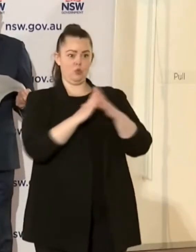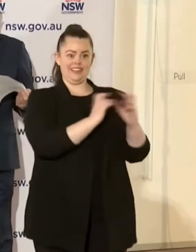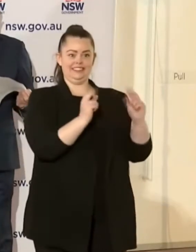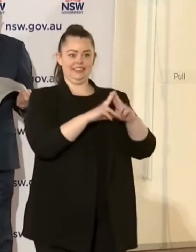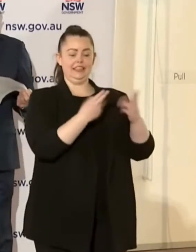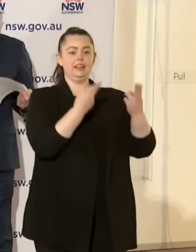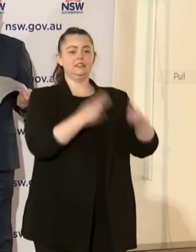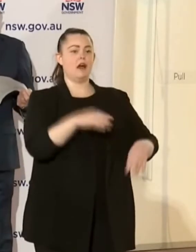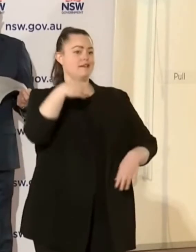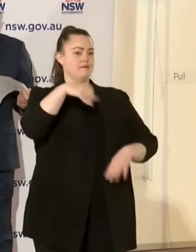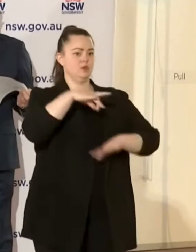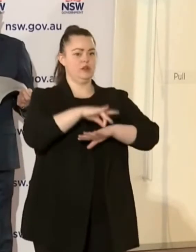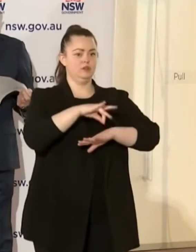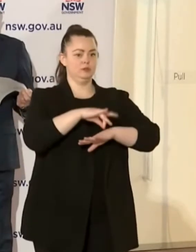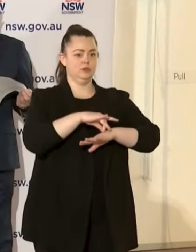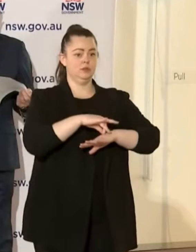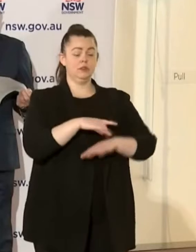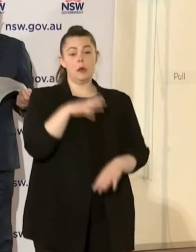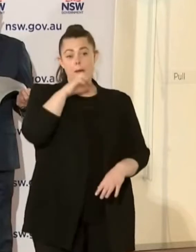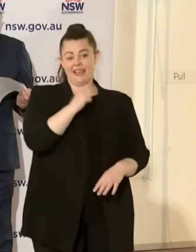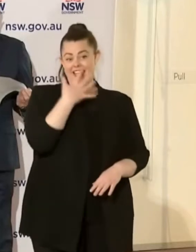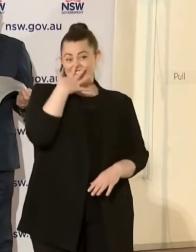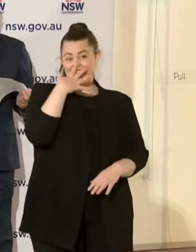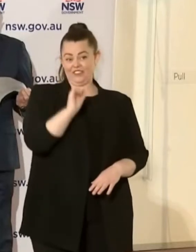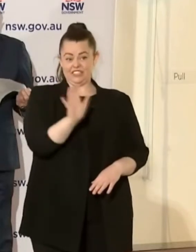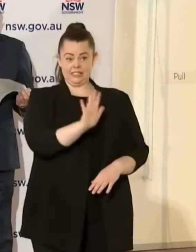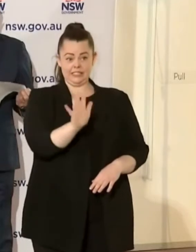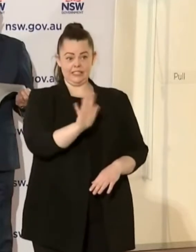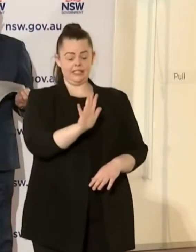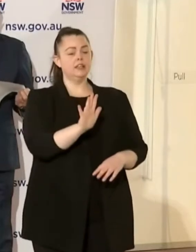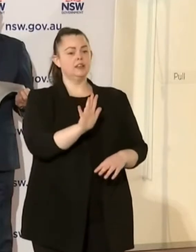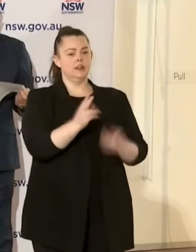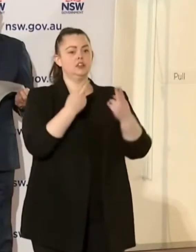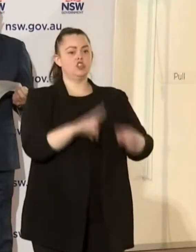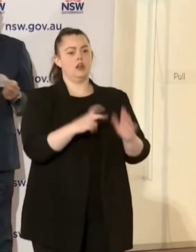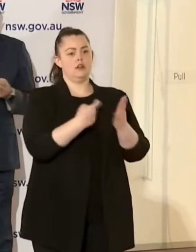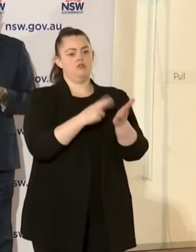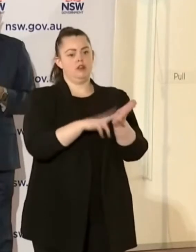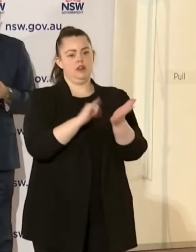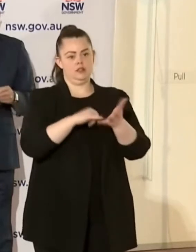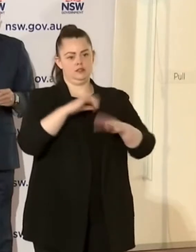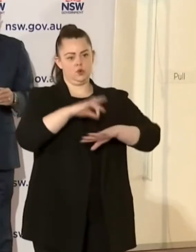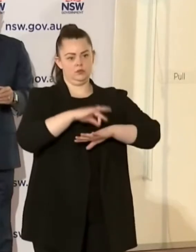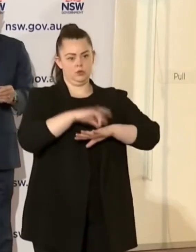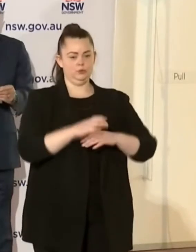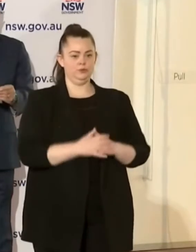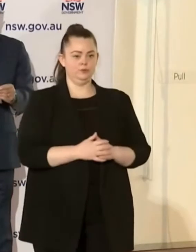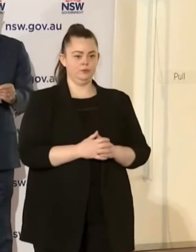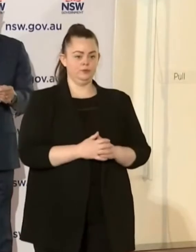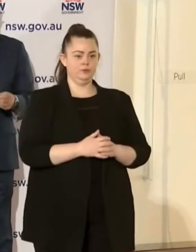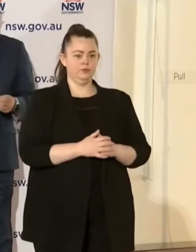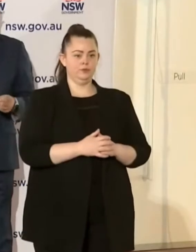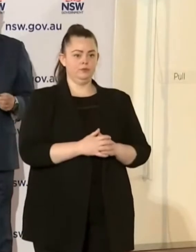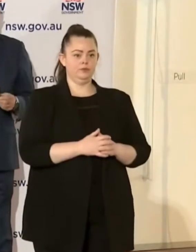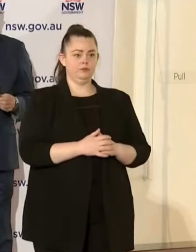Campbelltown Hospital. And a man in his 50s from Western Sydney who died at Royal North Shore Hospital. As mentioned,